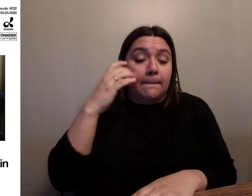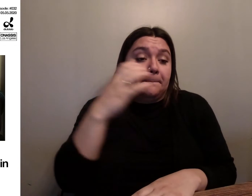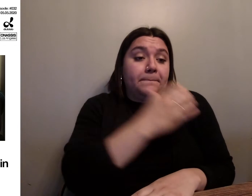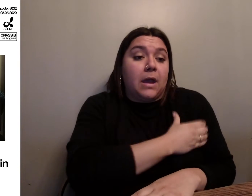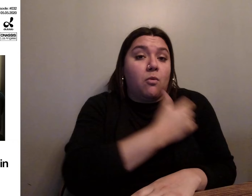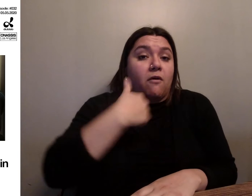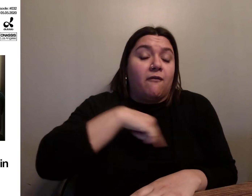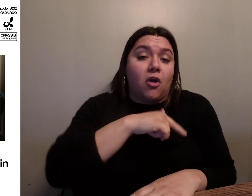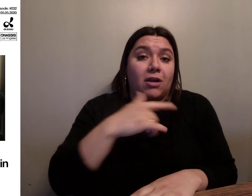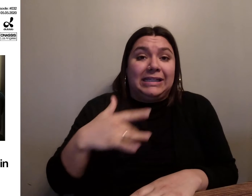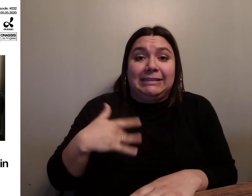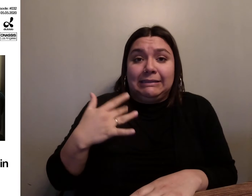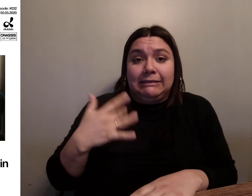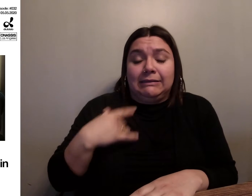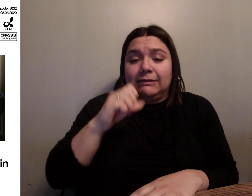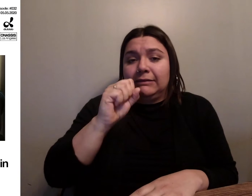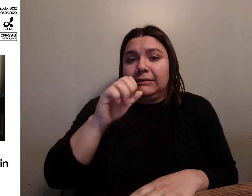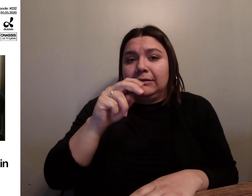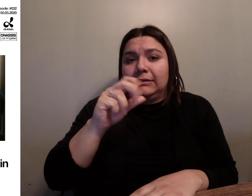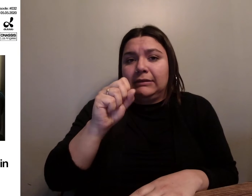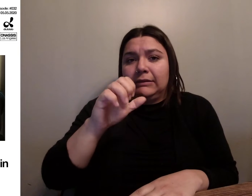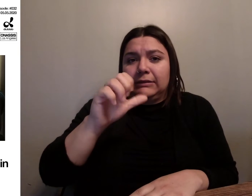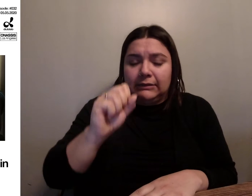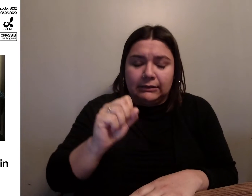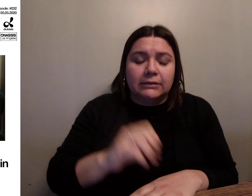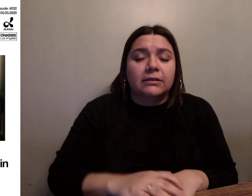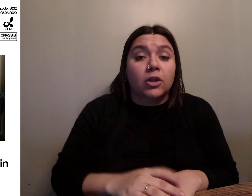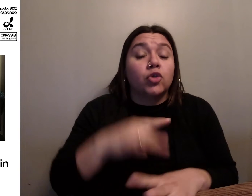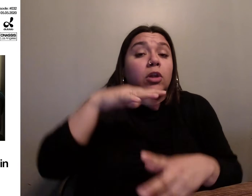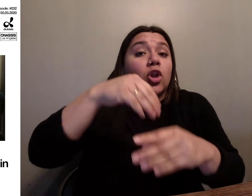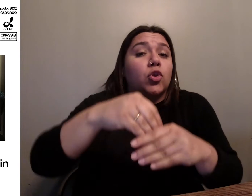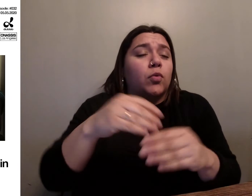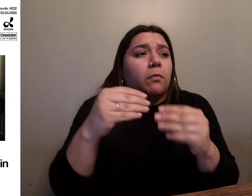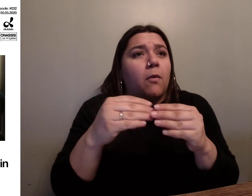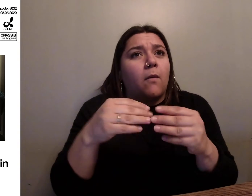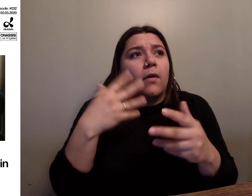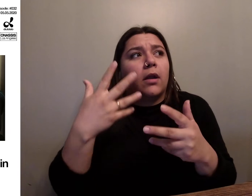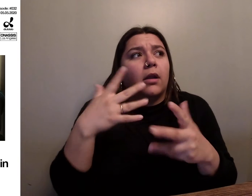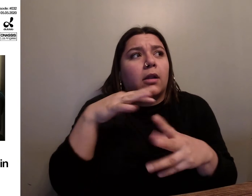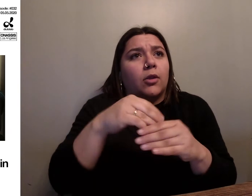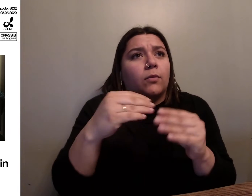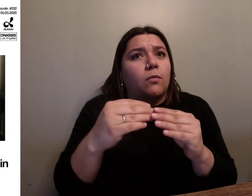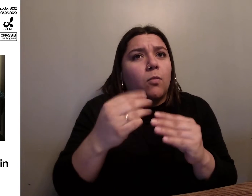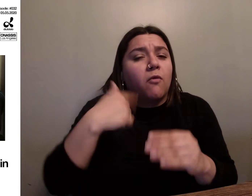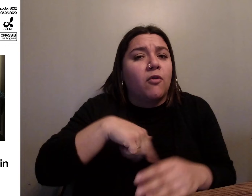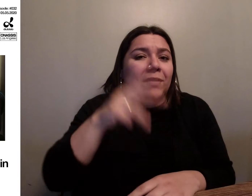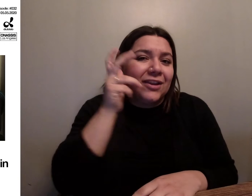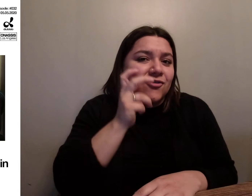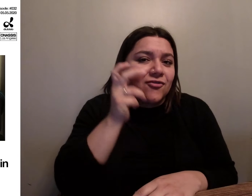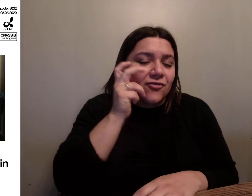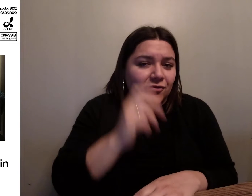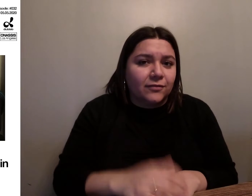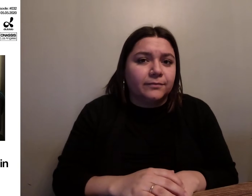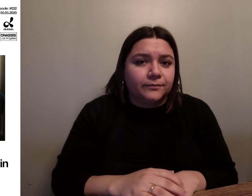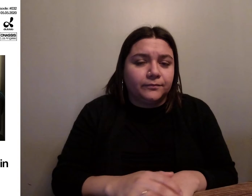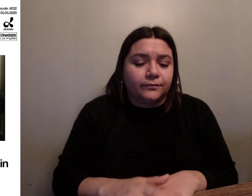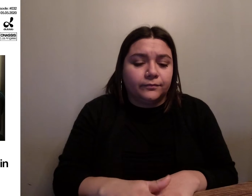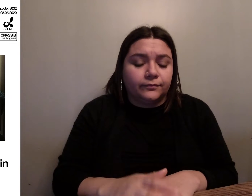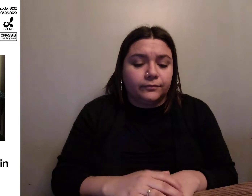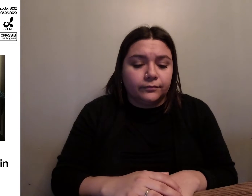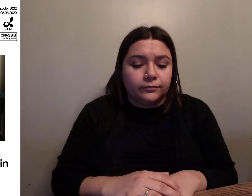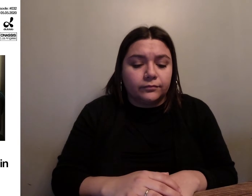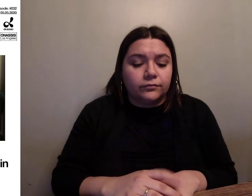little bit more of what we hear. And so that's also been another one of